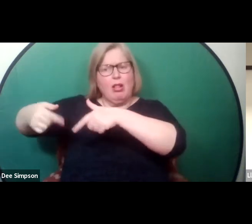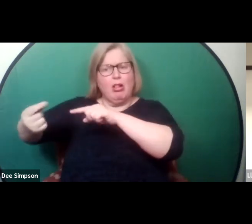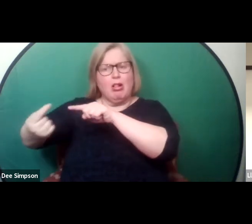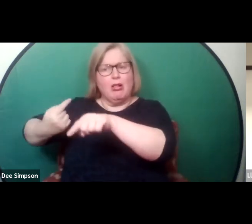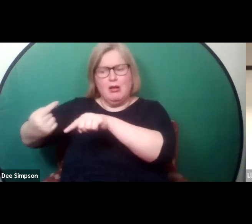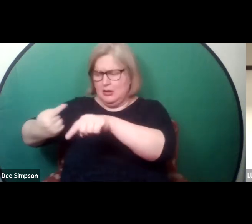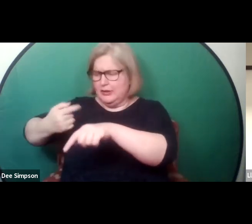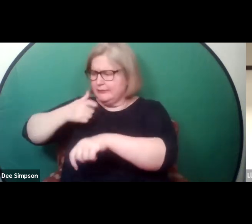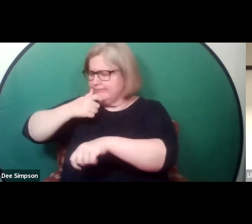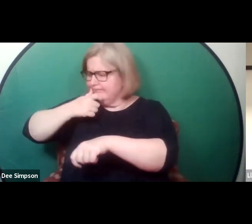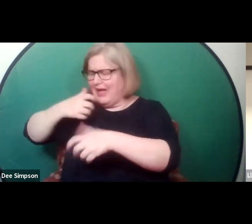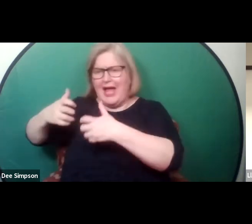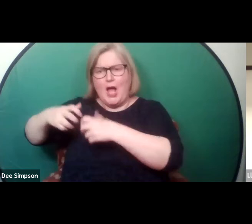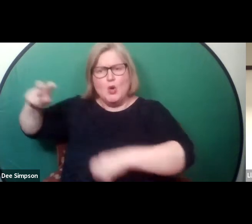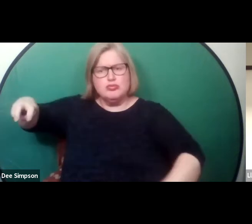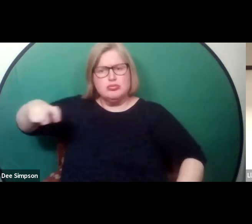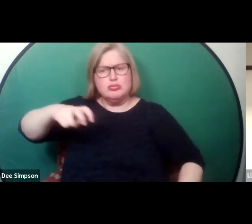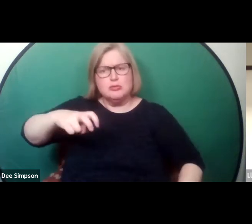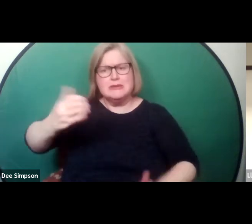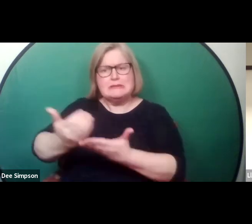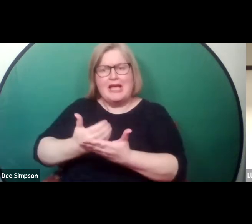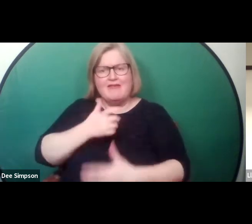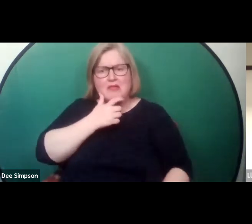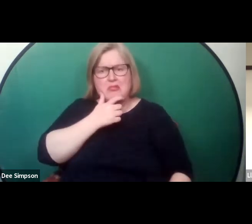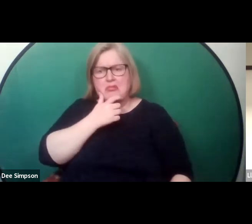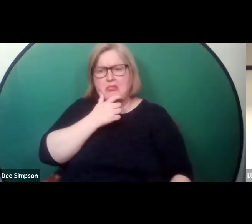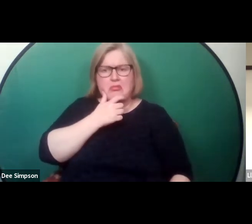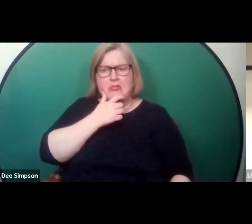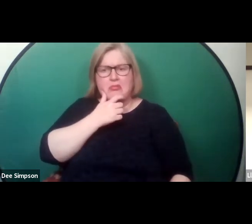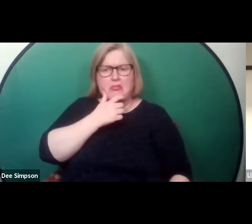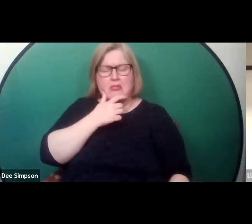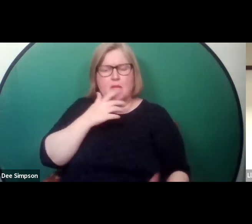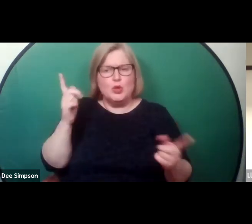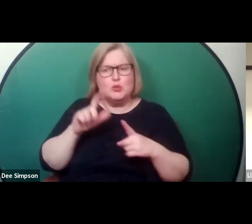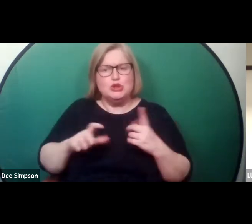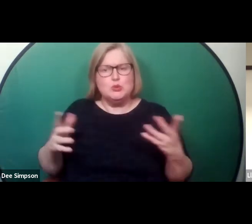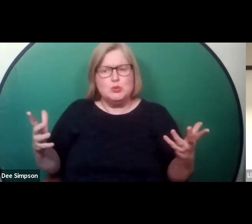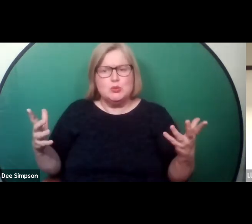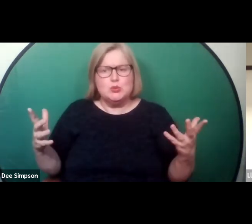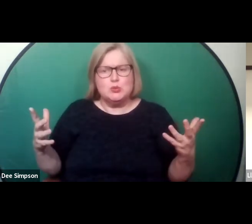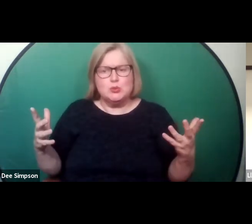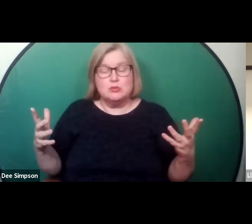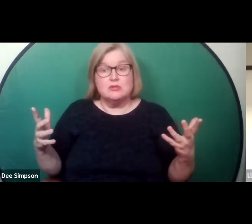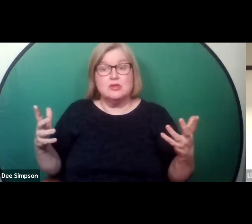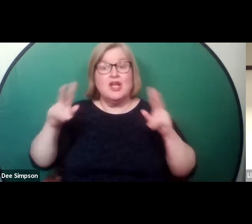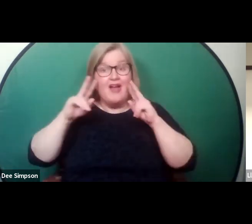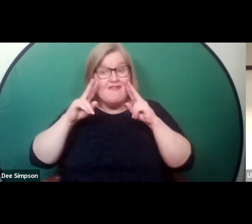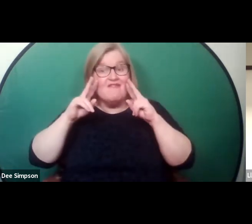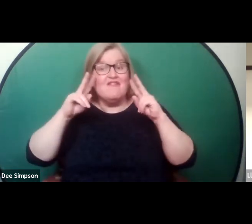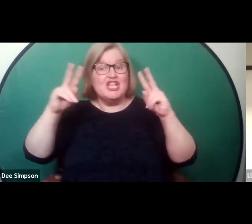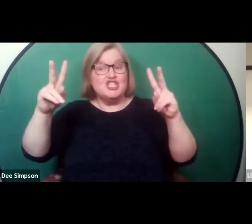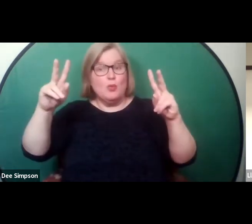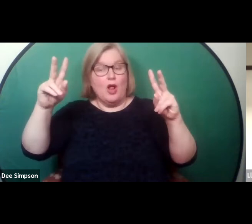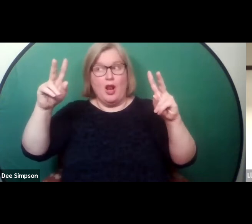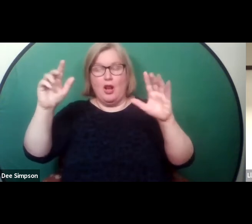forth, how do we do that in a safe way? And generally, we provide one visual cues